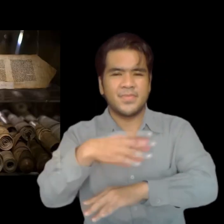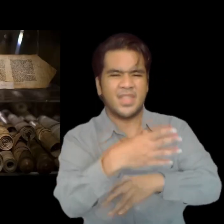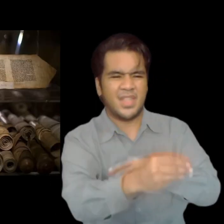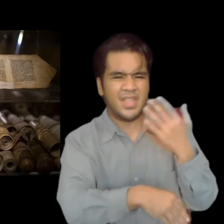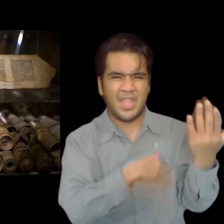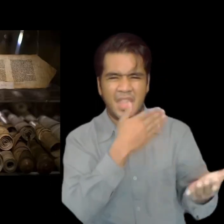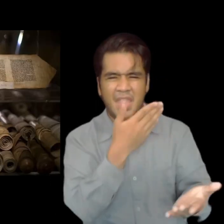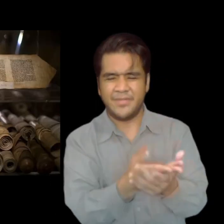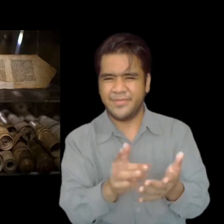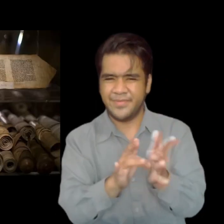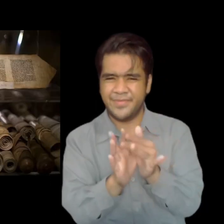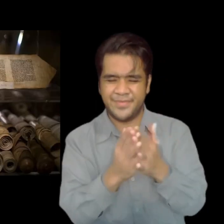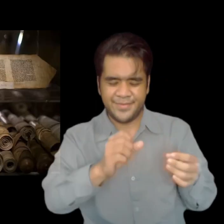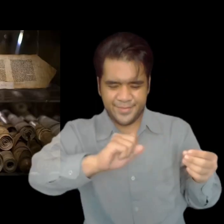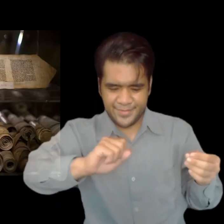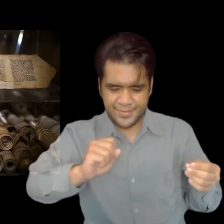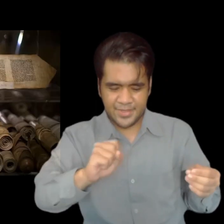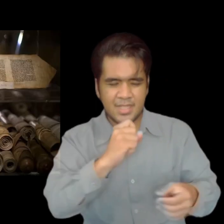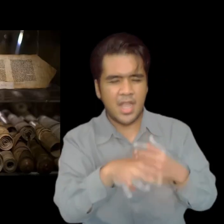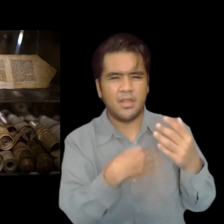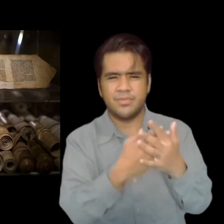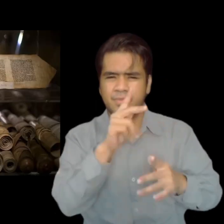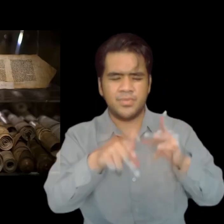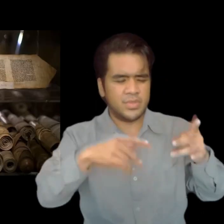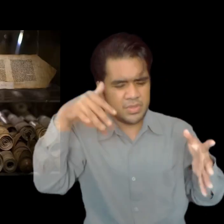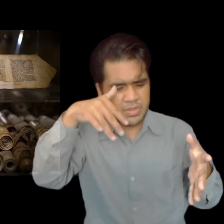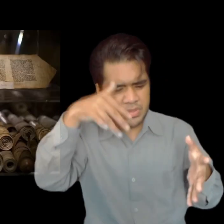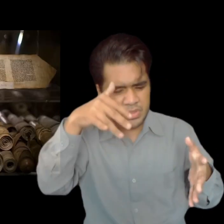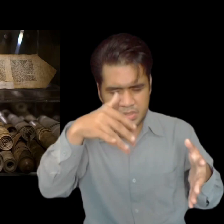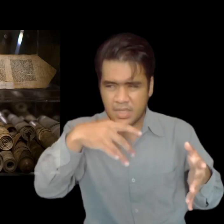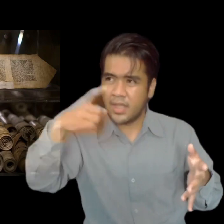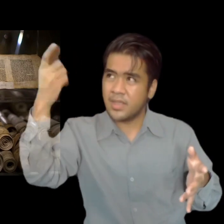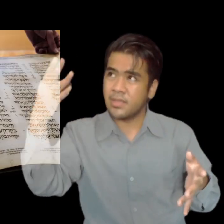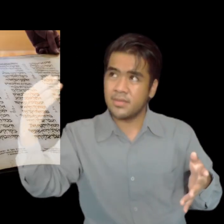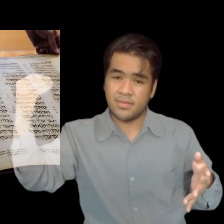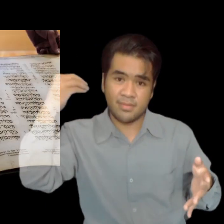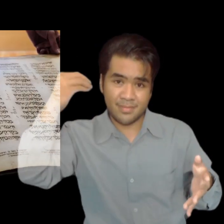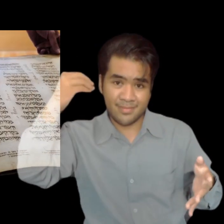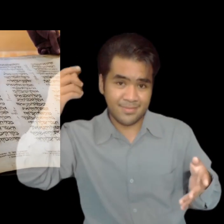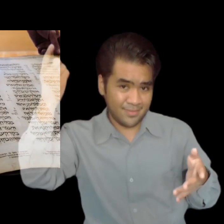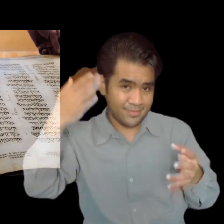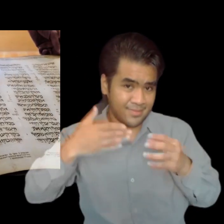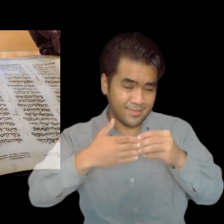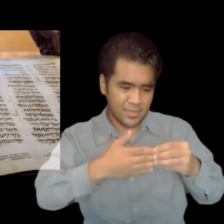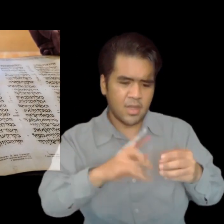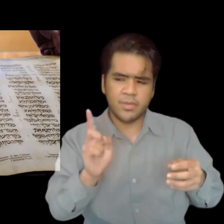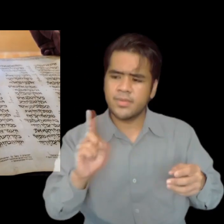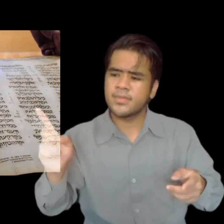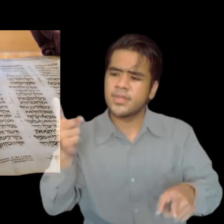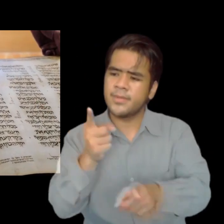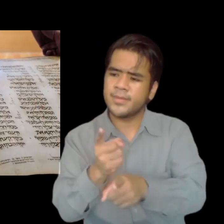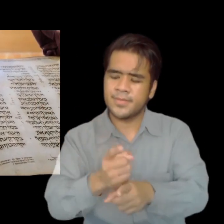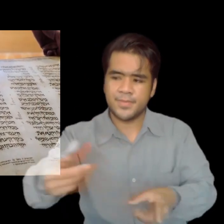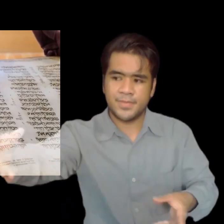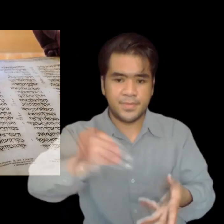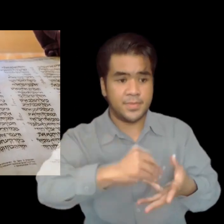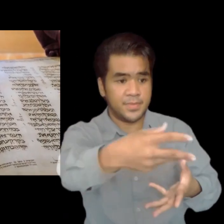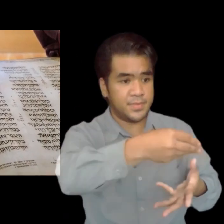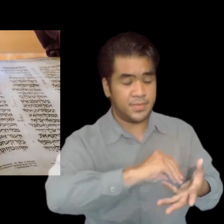manuscripts have been thoroughly examined by scholars under God's guidance to find out which books are canon, or should be included in the Bible,